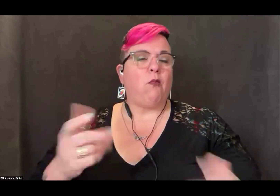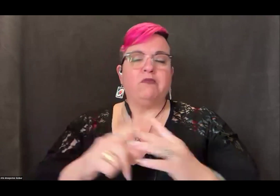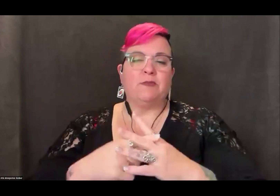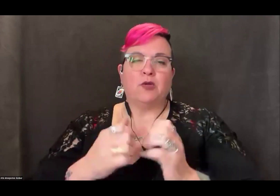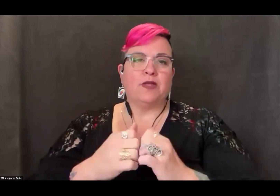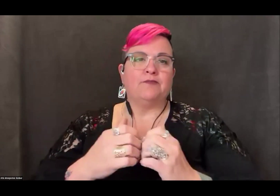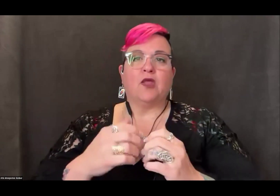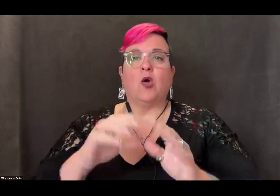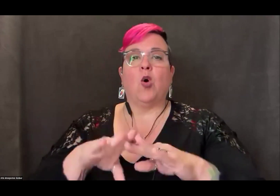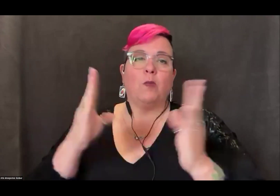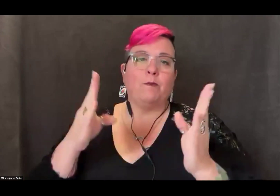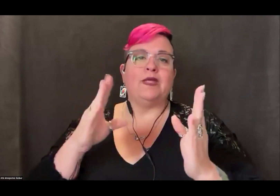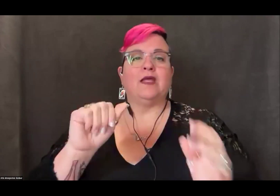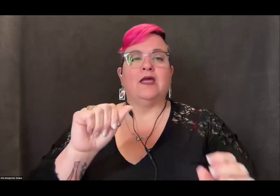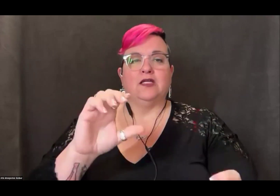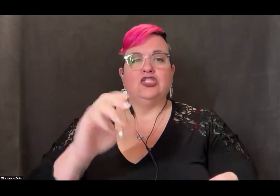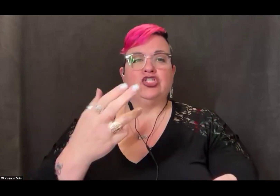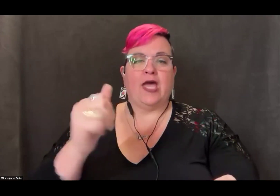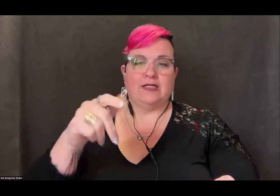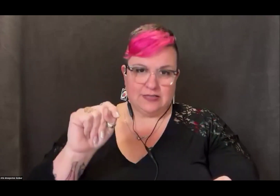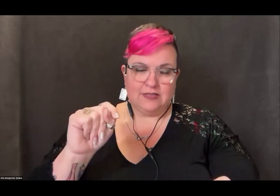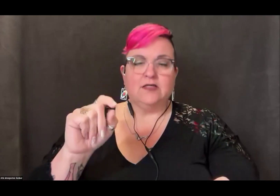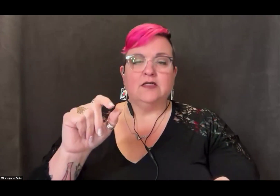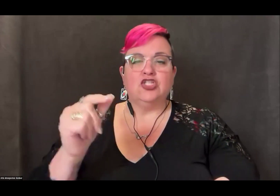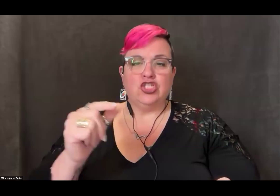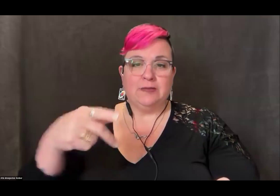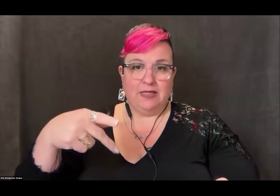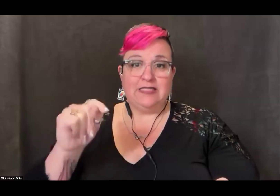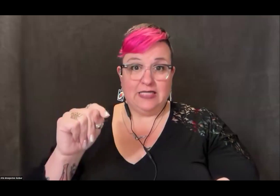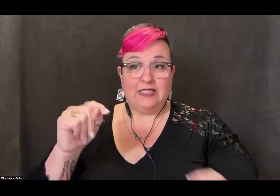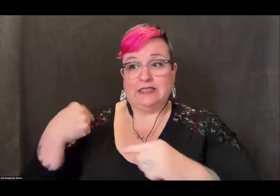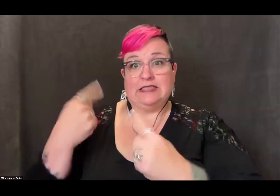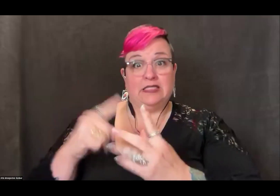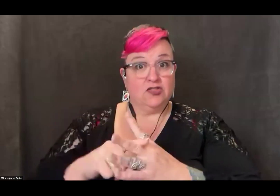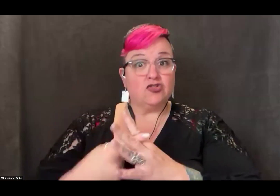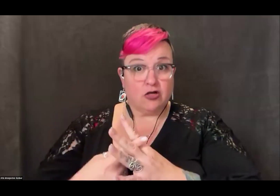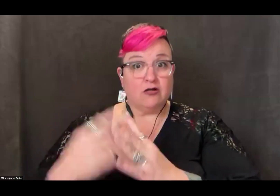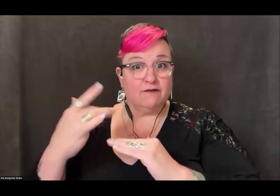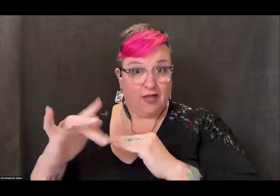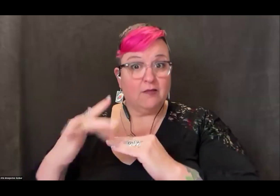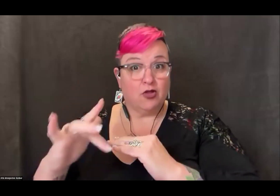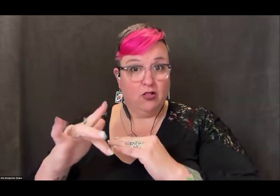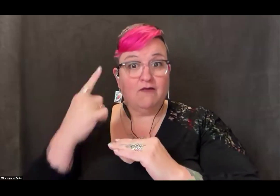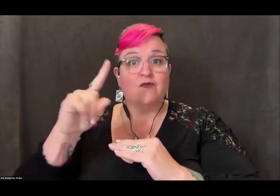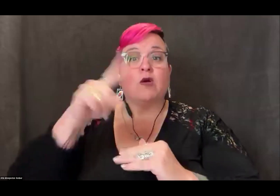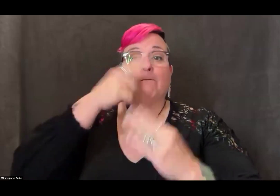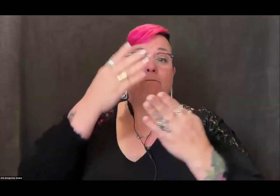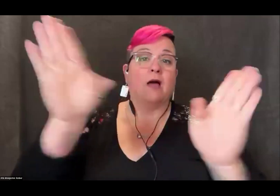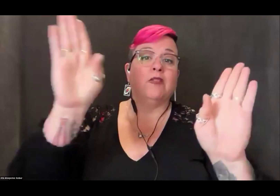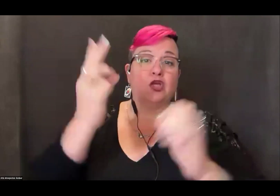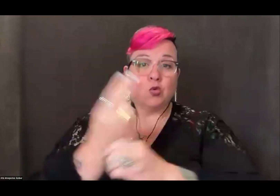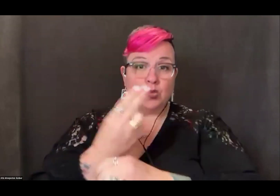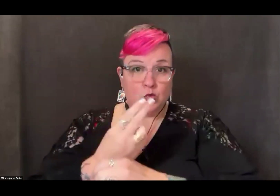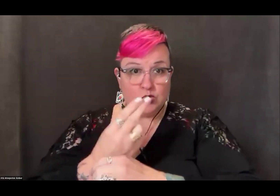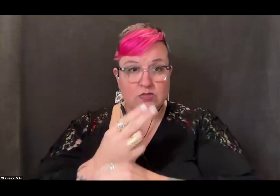with OpenAI, which is ChatGPT, since it became available for public use.